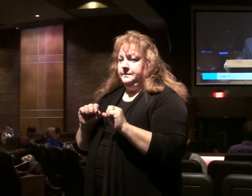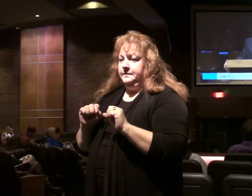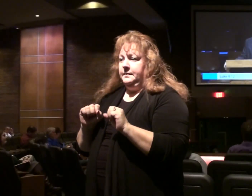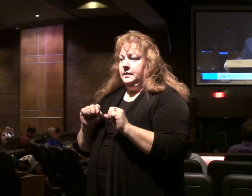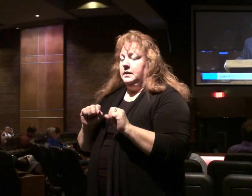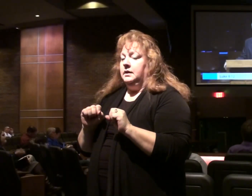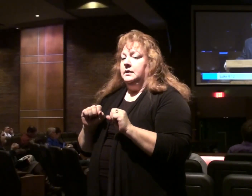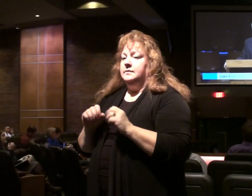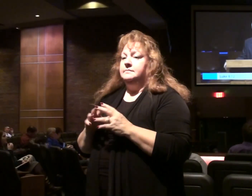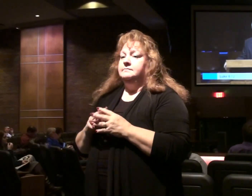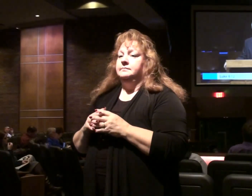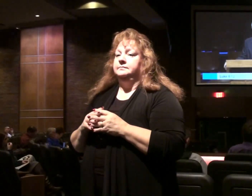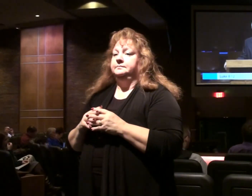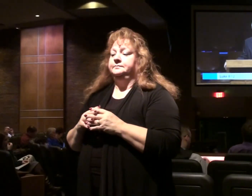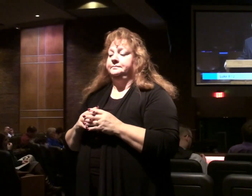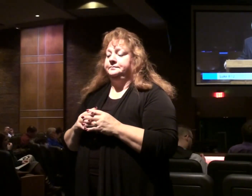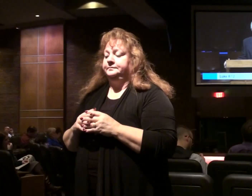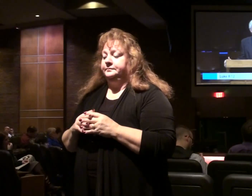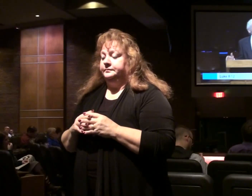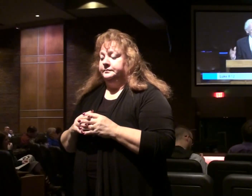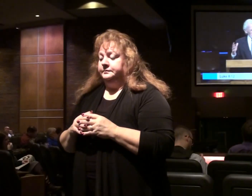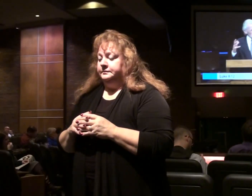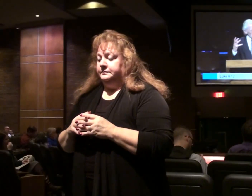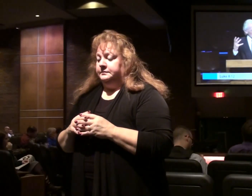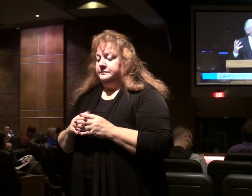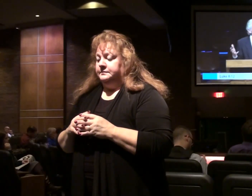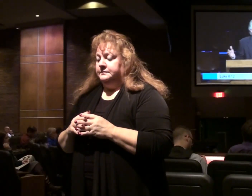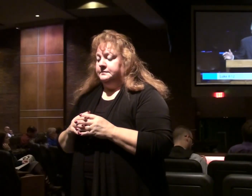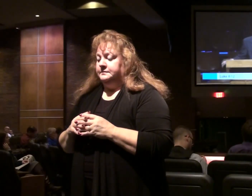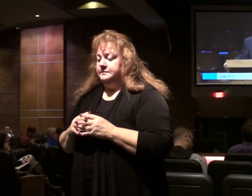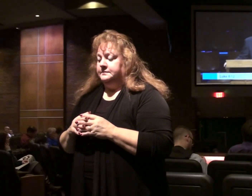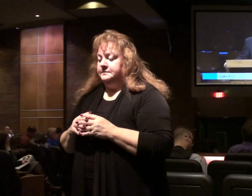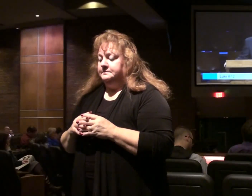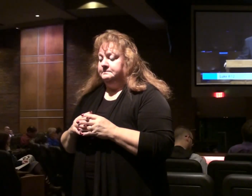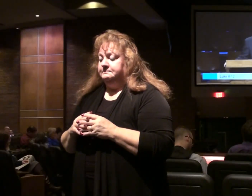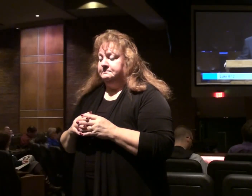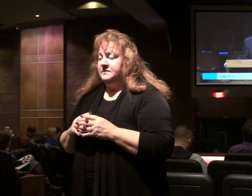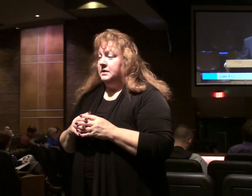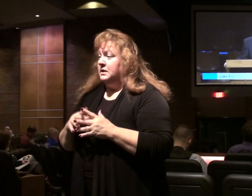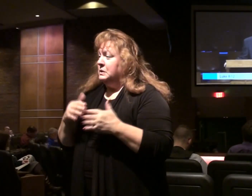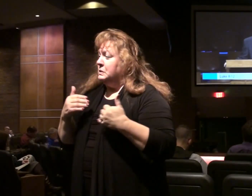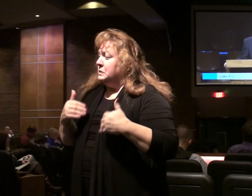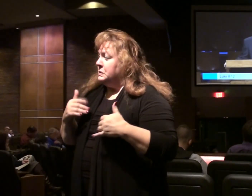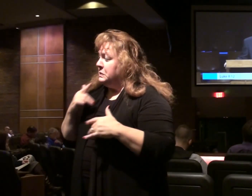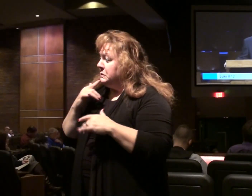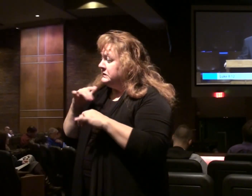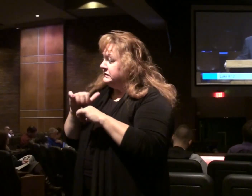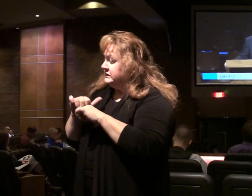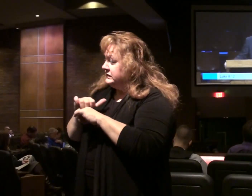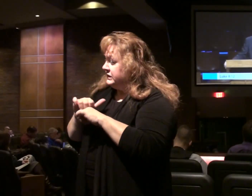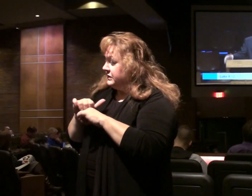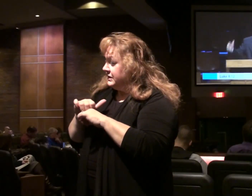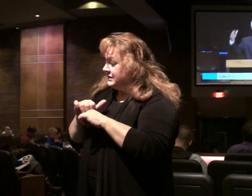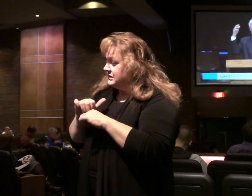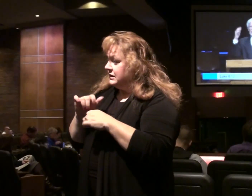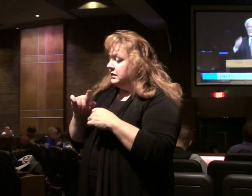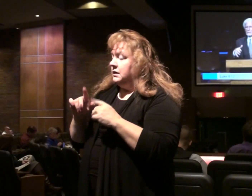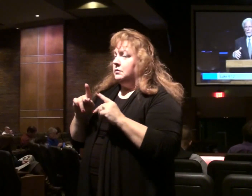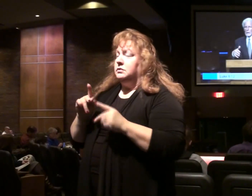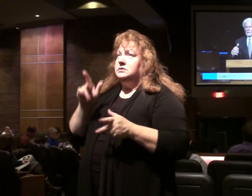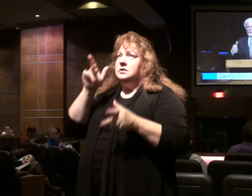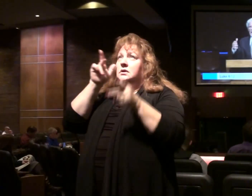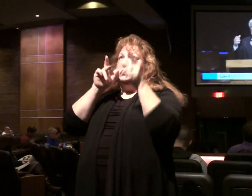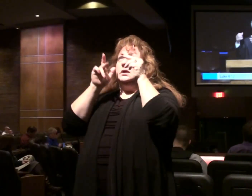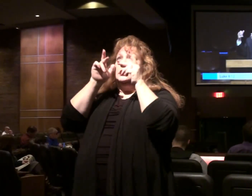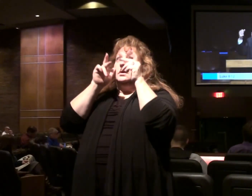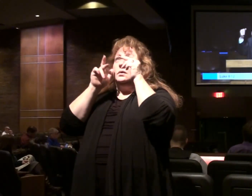See what happens? It is a serious matter. When a person hears